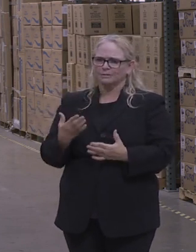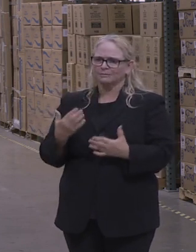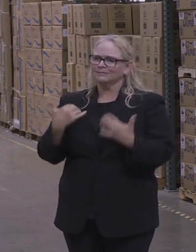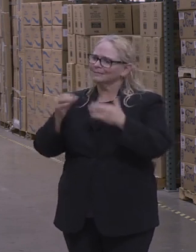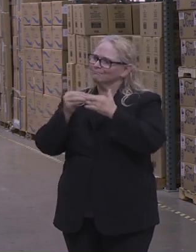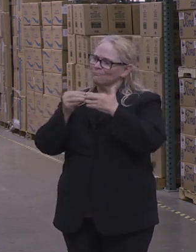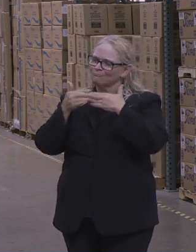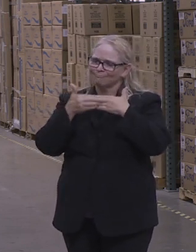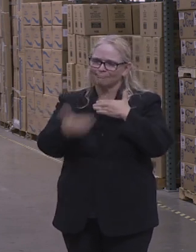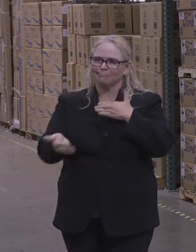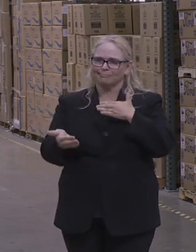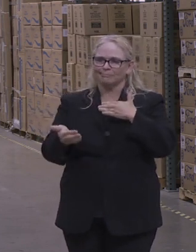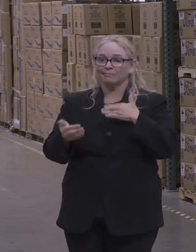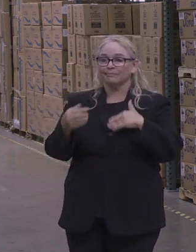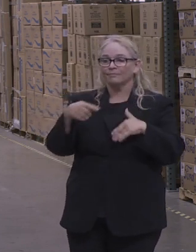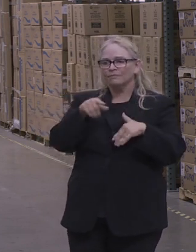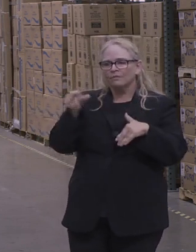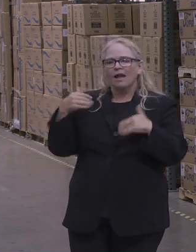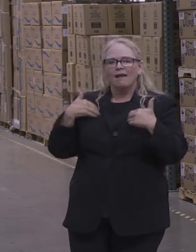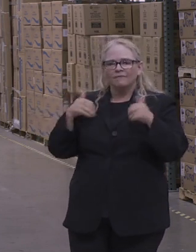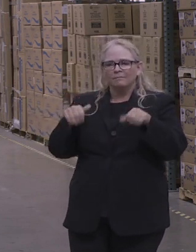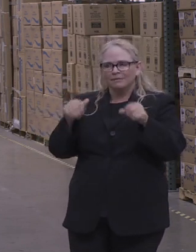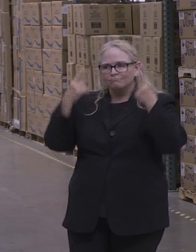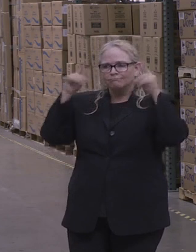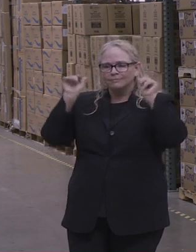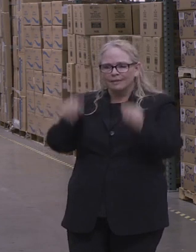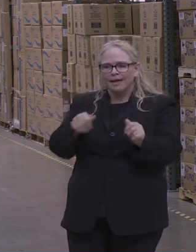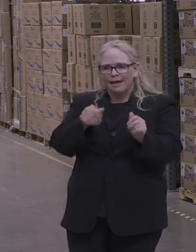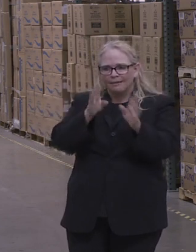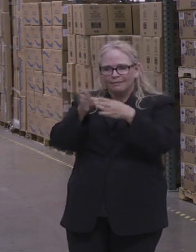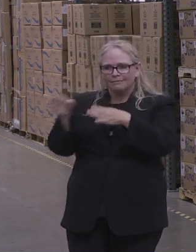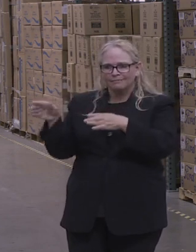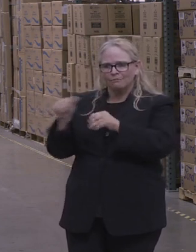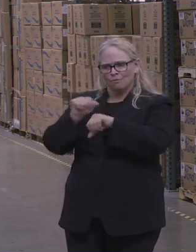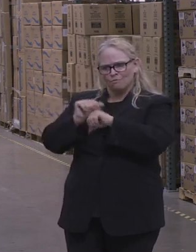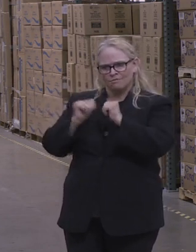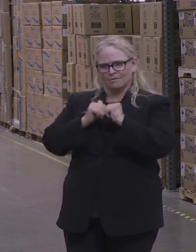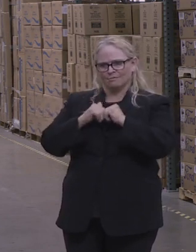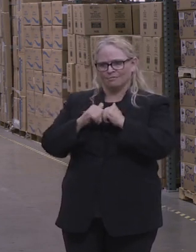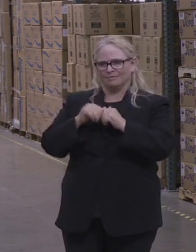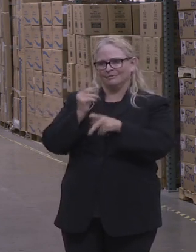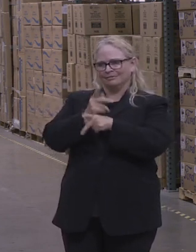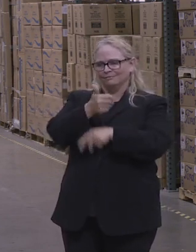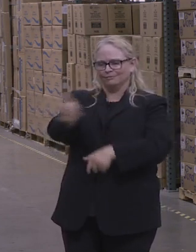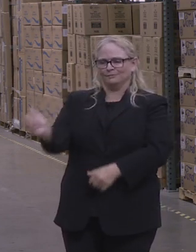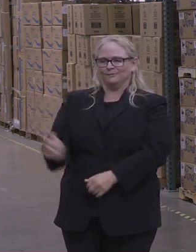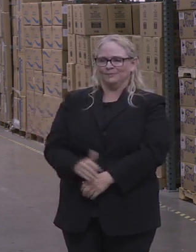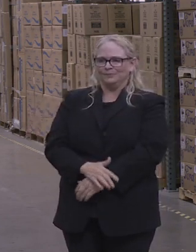inside of us to manifest in the next days and critical weeks ahead. Take care, everybody.